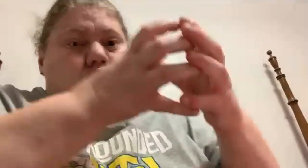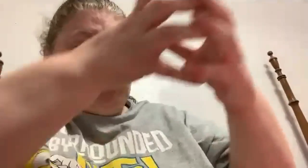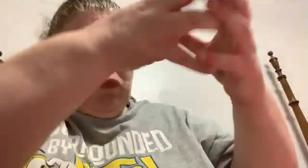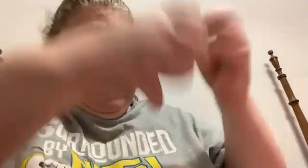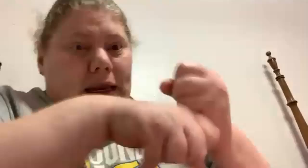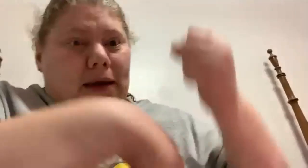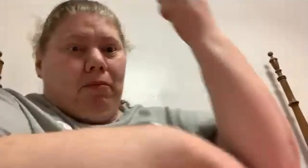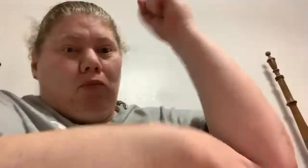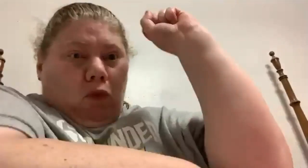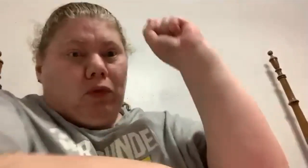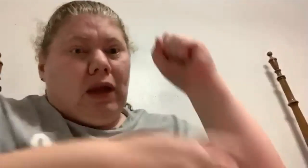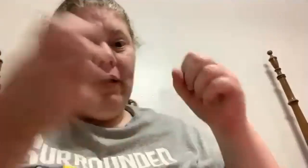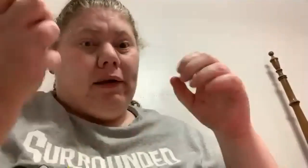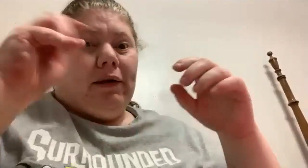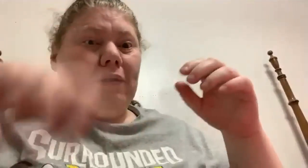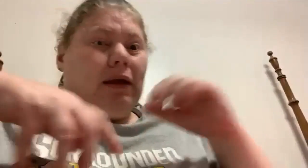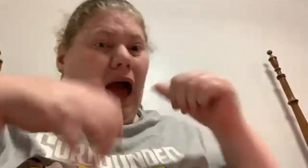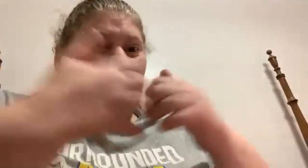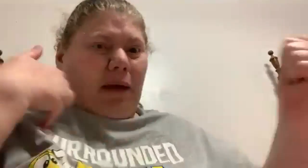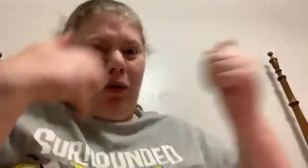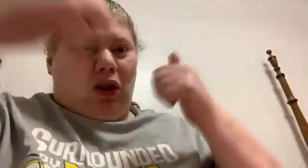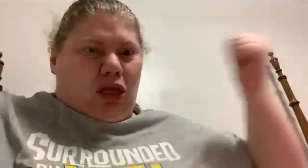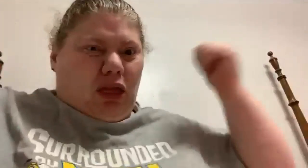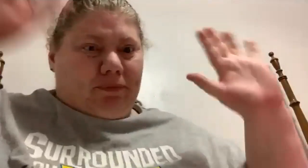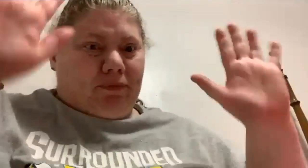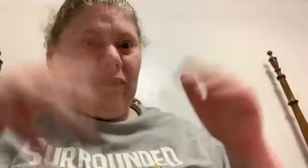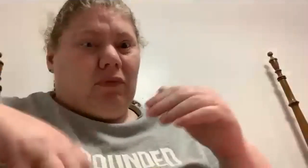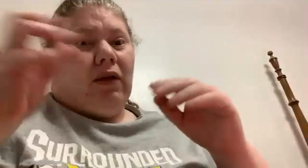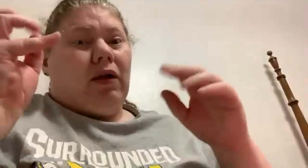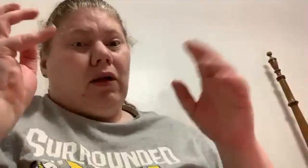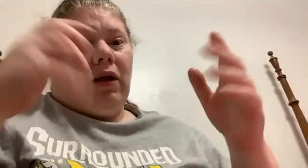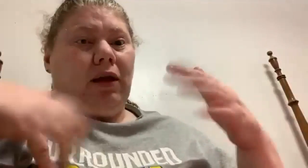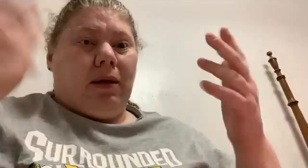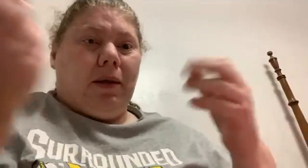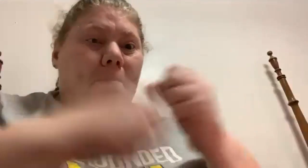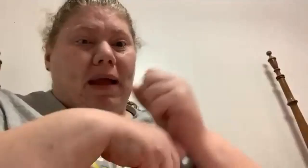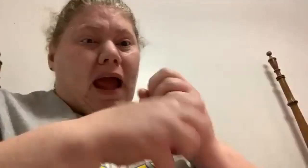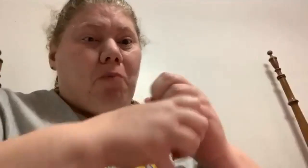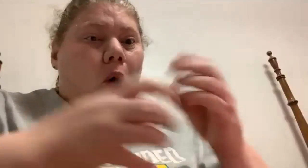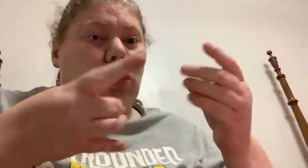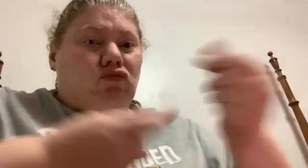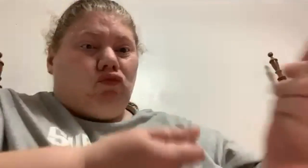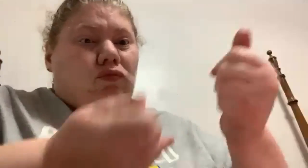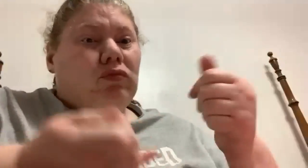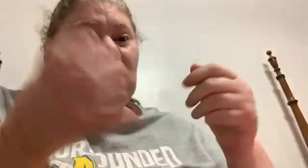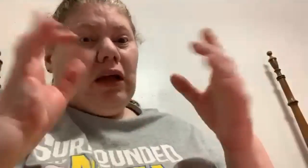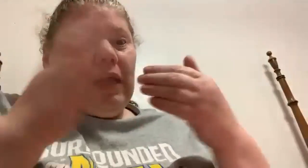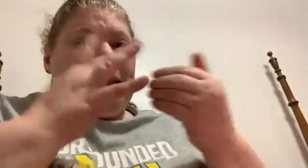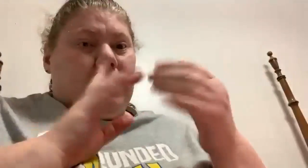in the front together, so we can all travel together during these protests and not spread out all over the place. That would definitely help